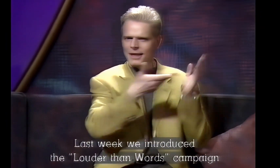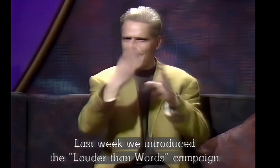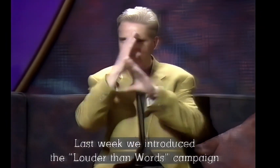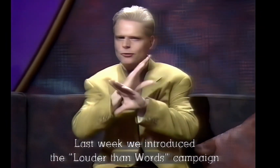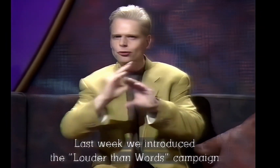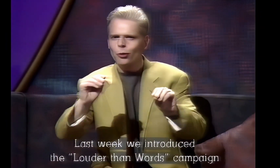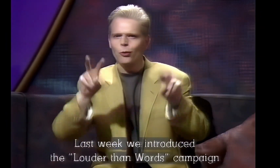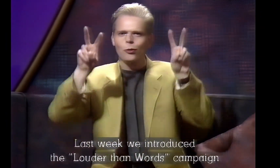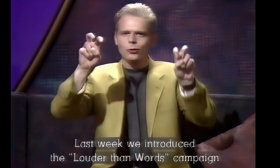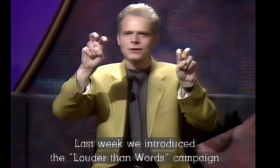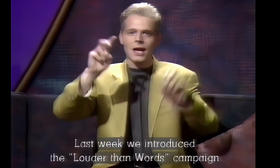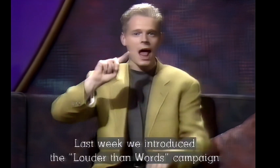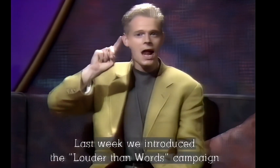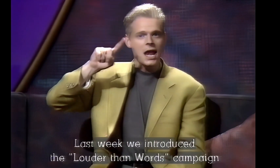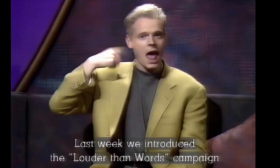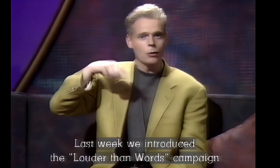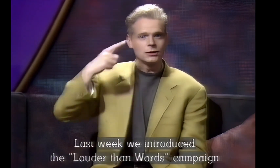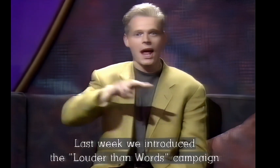Last week we introduced the Louder Than Words campaign,